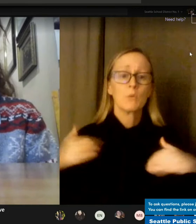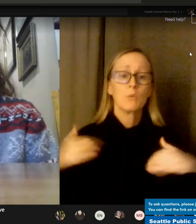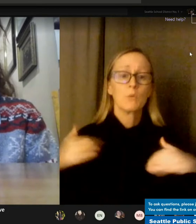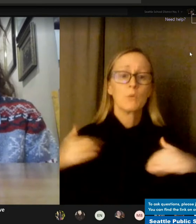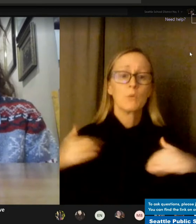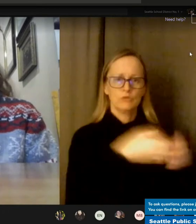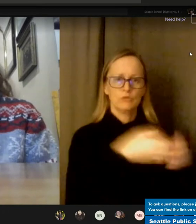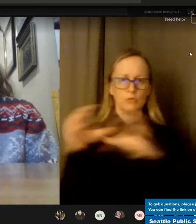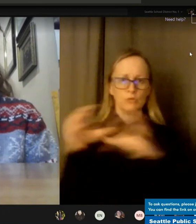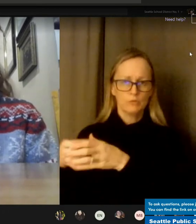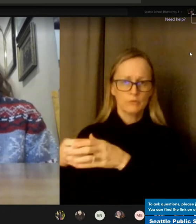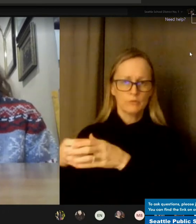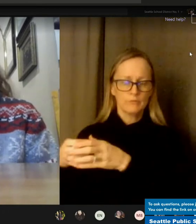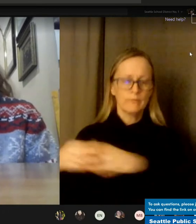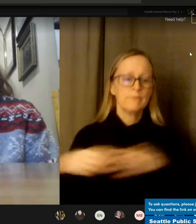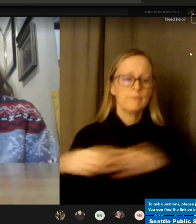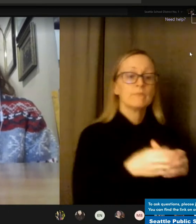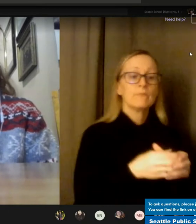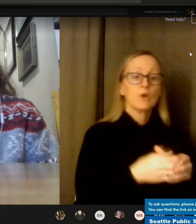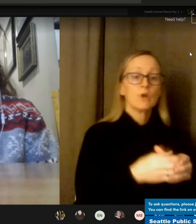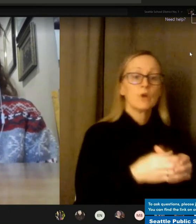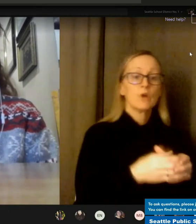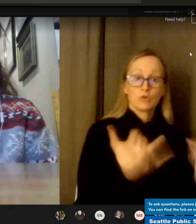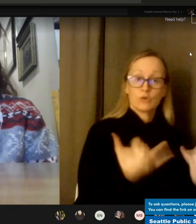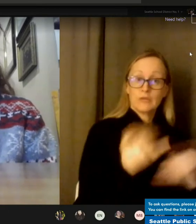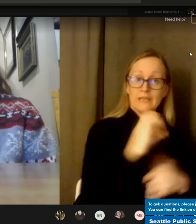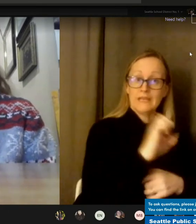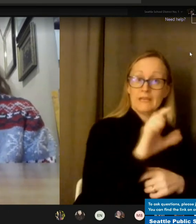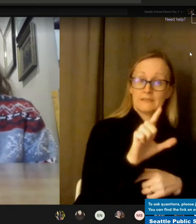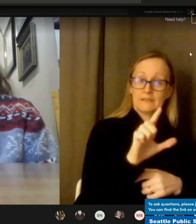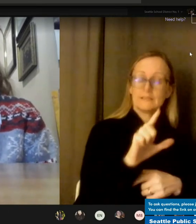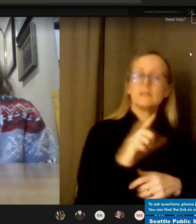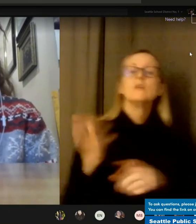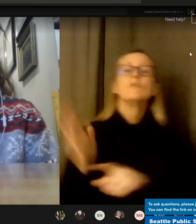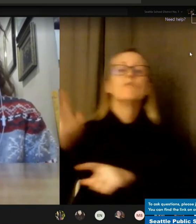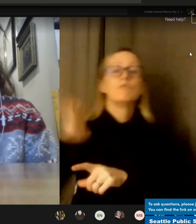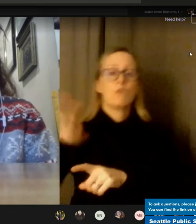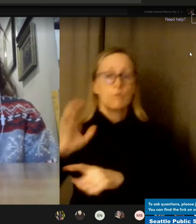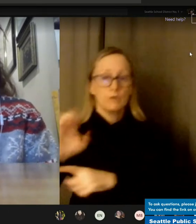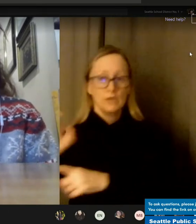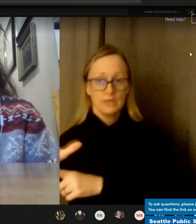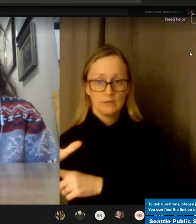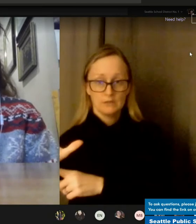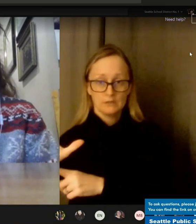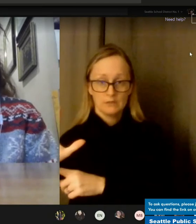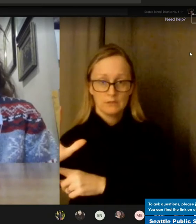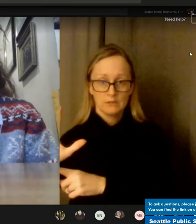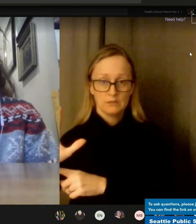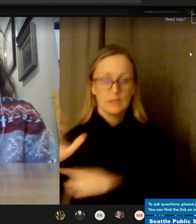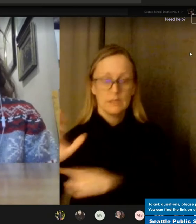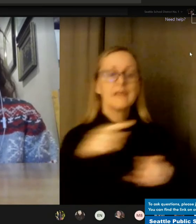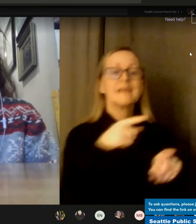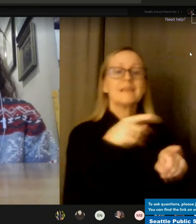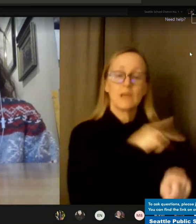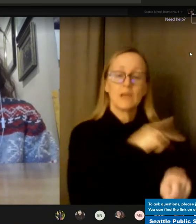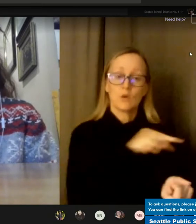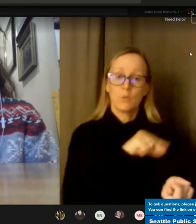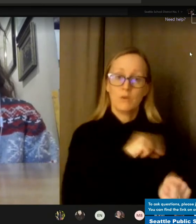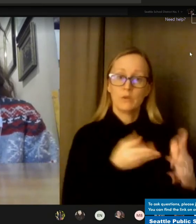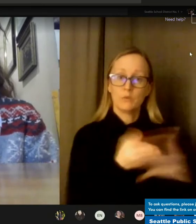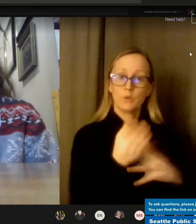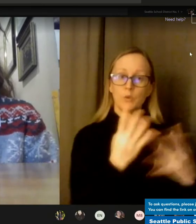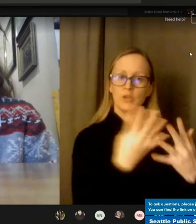our former ELLs. Current ELs are students who qualified through the state's language proficiency screener,